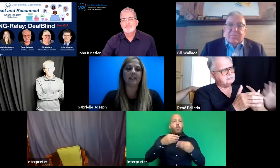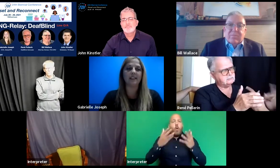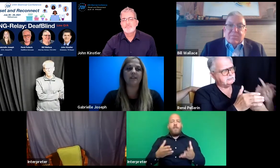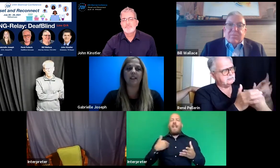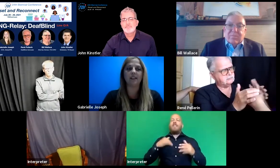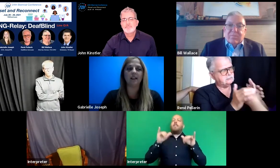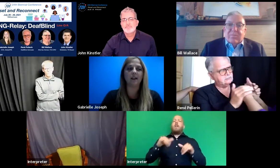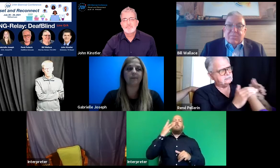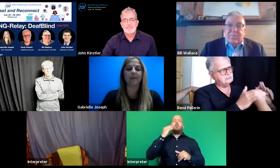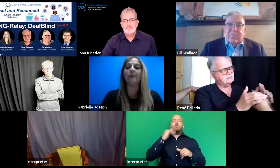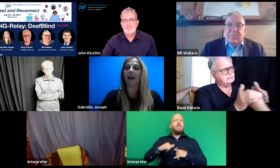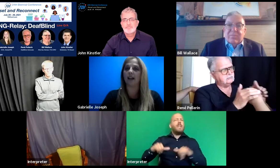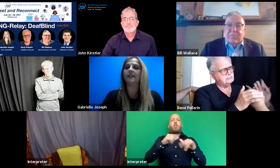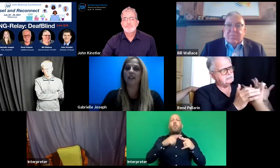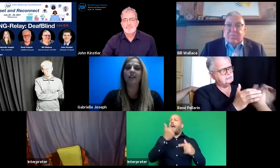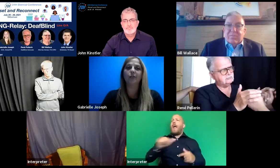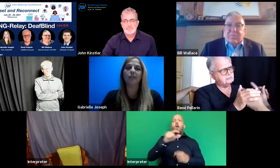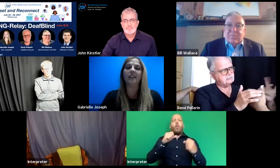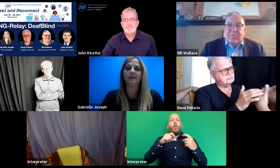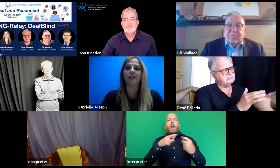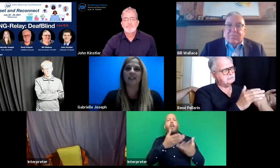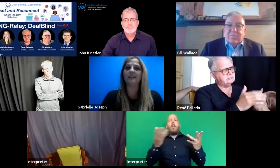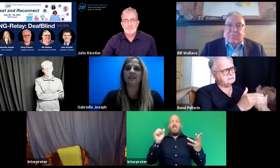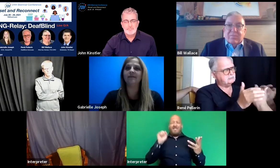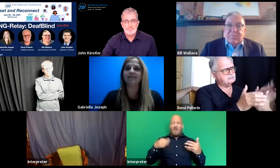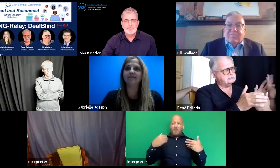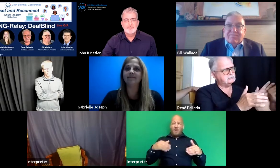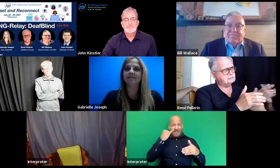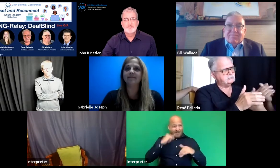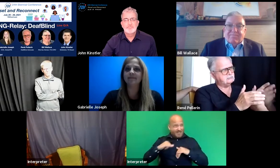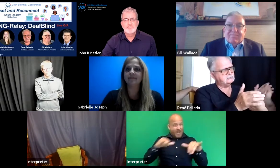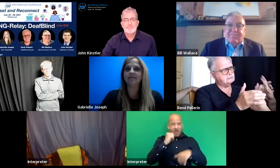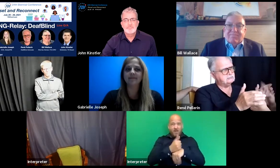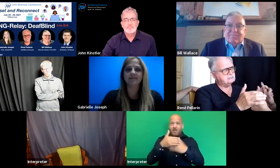be a significant impact to the experience.